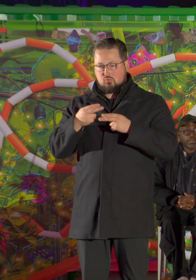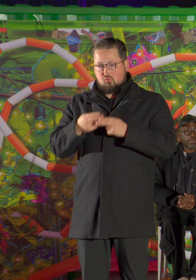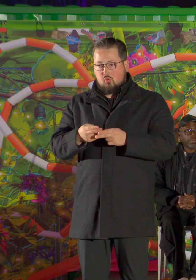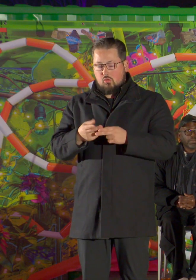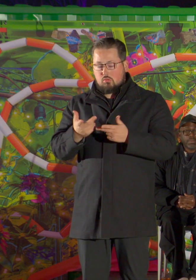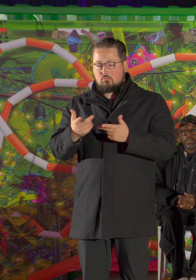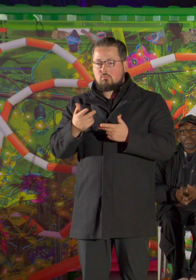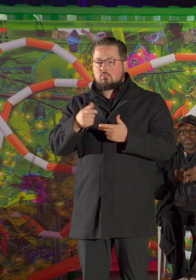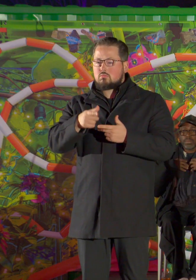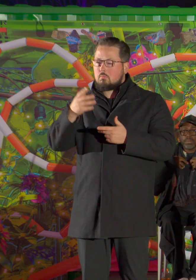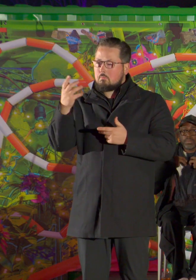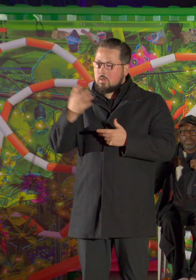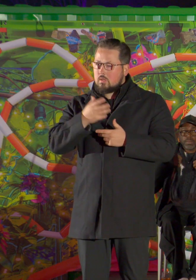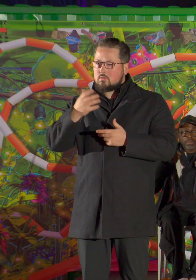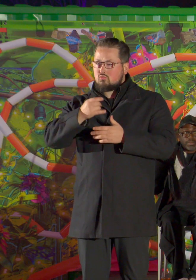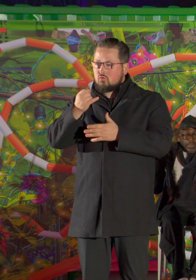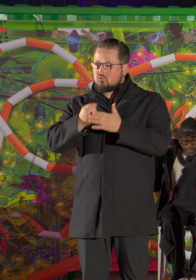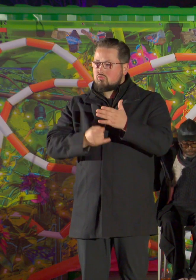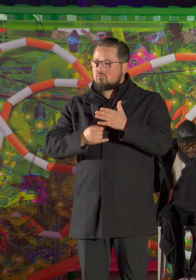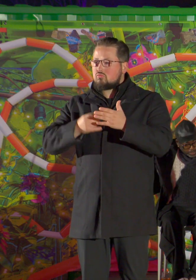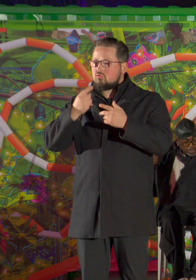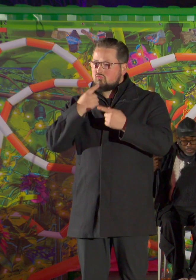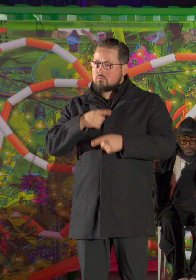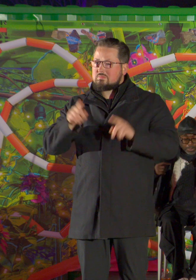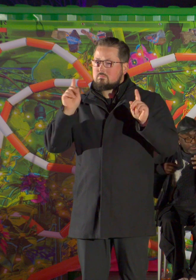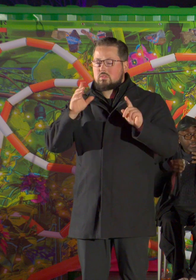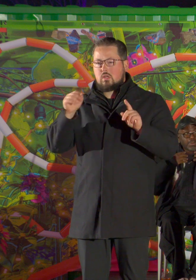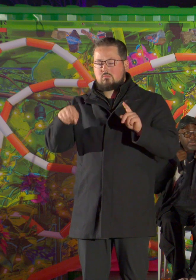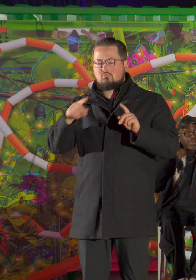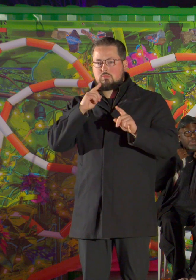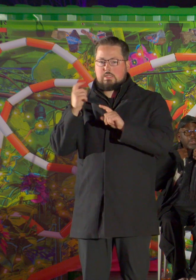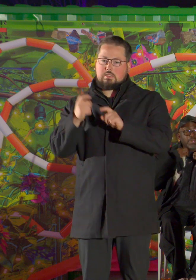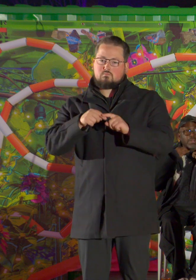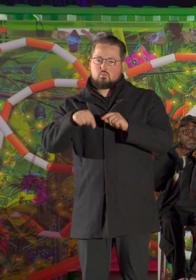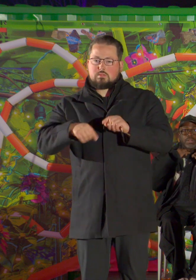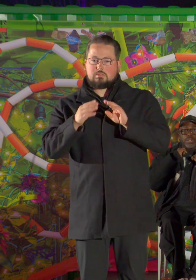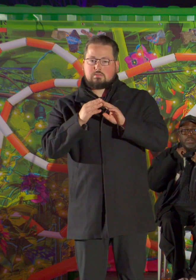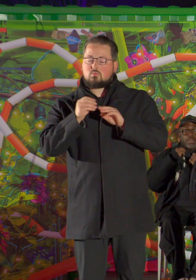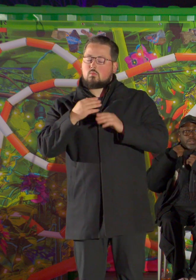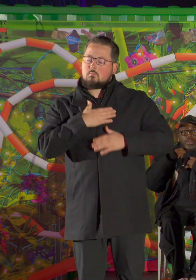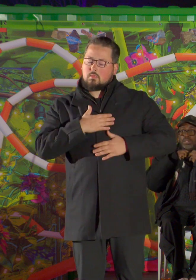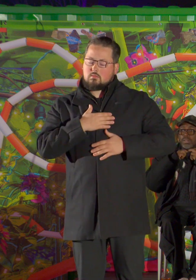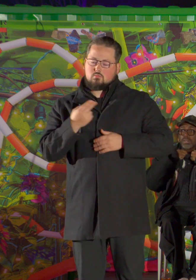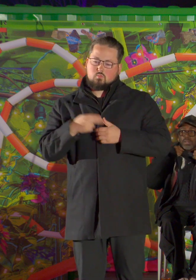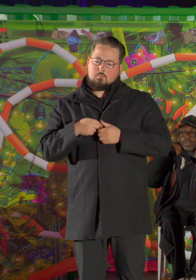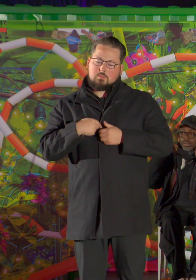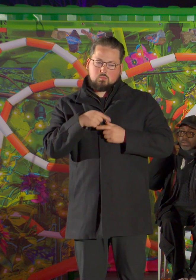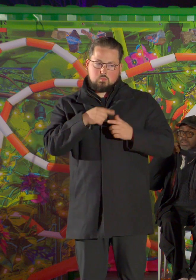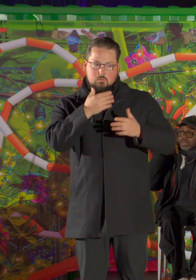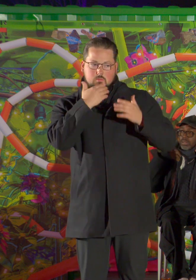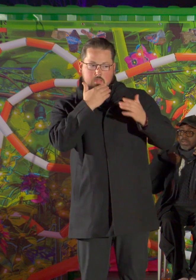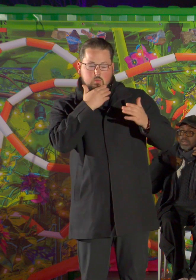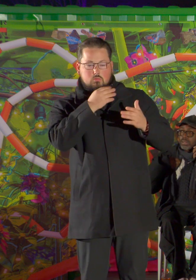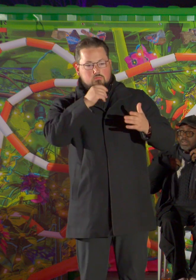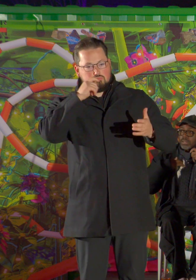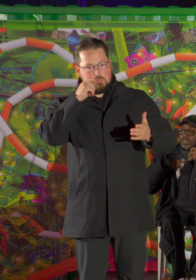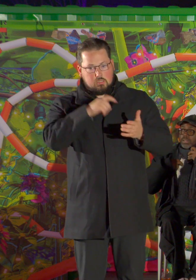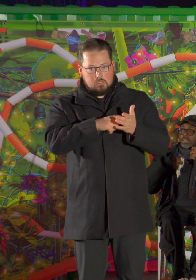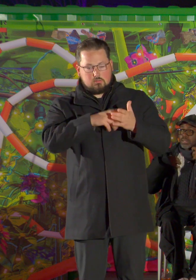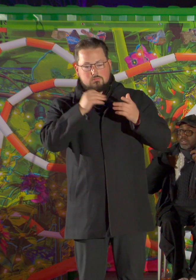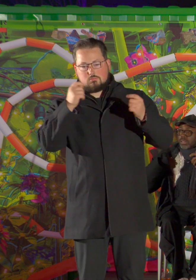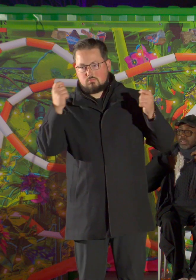a wonderful artistic achievement and a gift to this city. So please join me in thanking, recognizing,